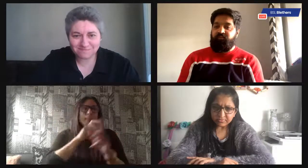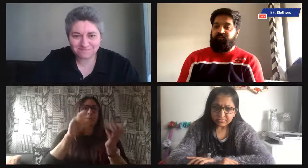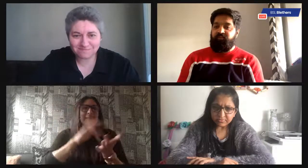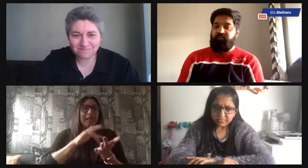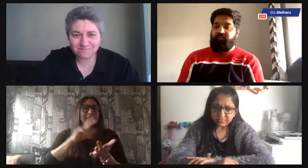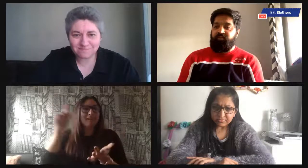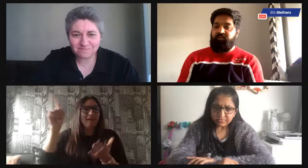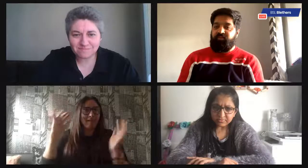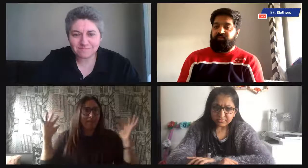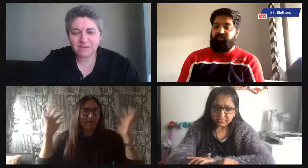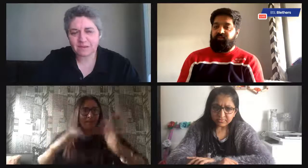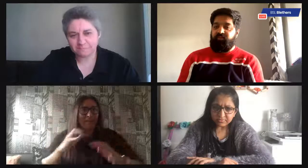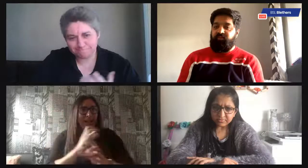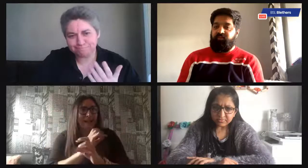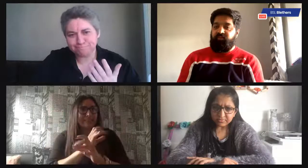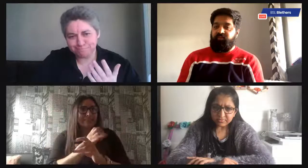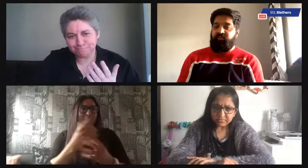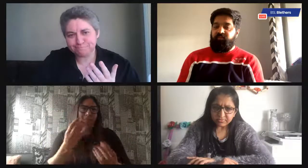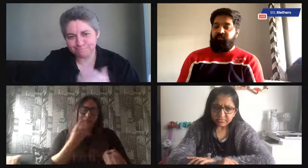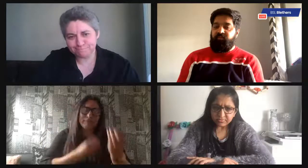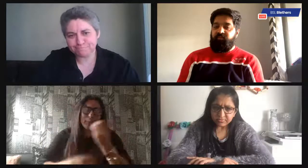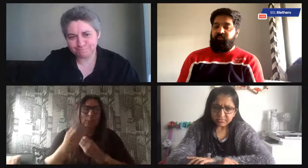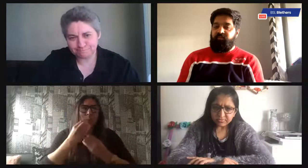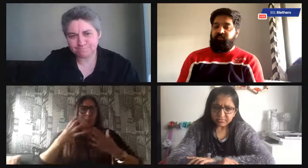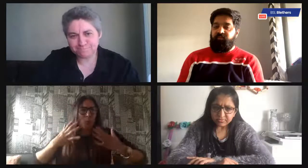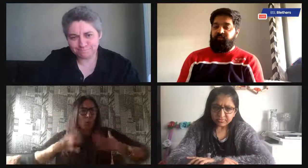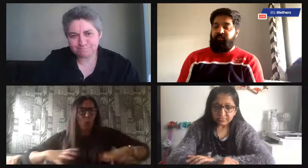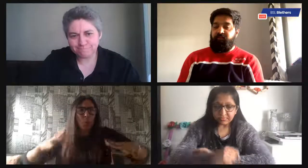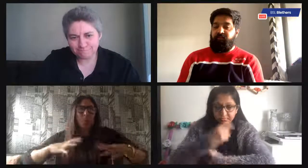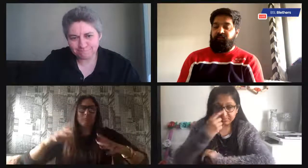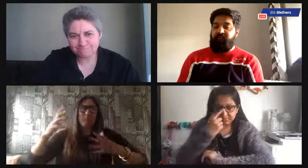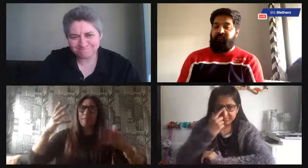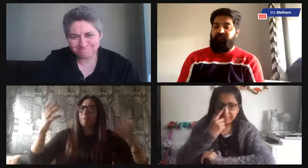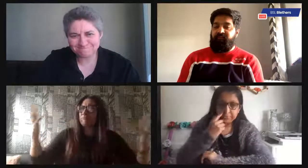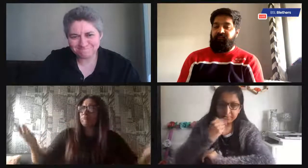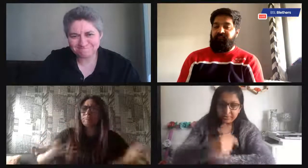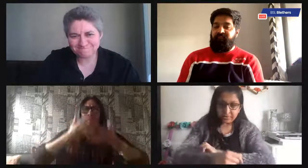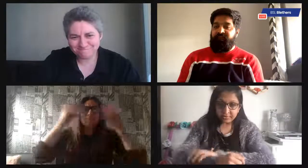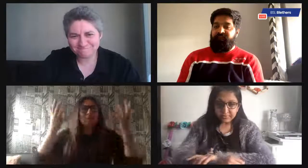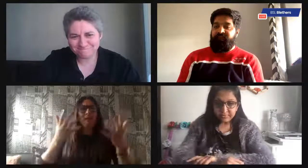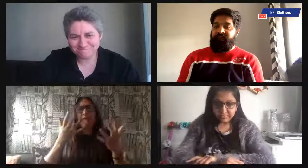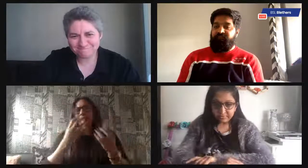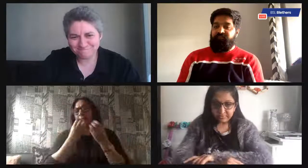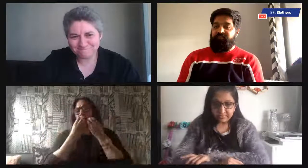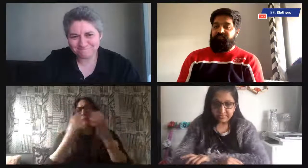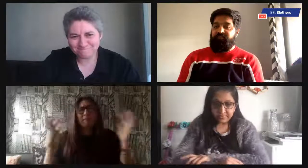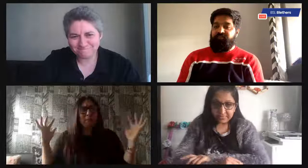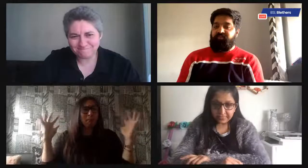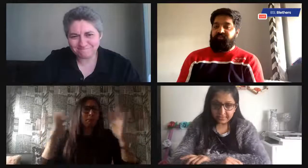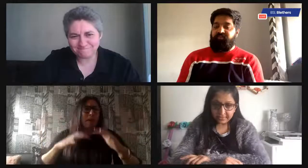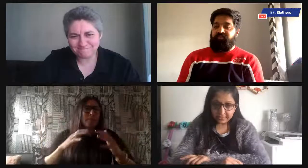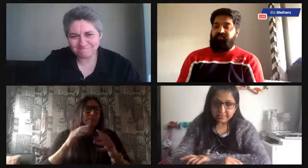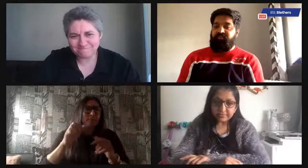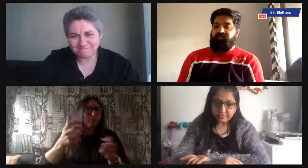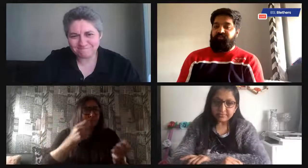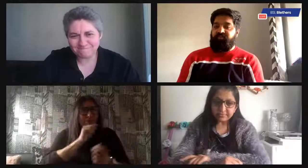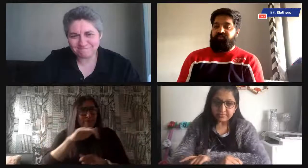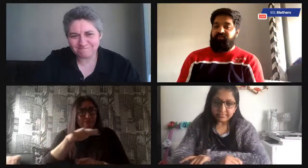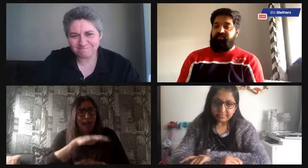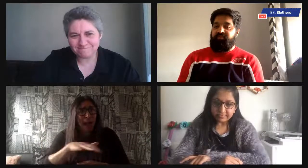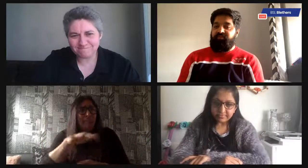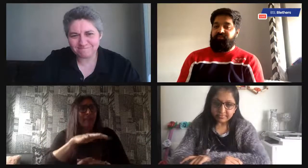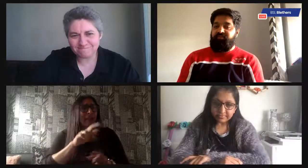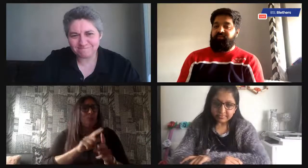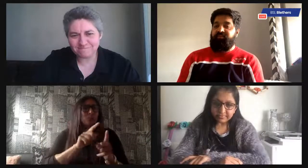Last time we managed to have Eid in the community centre, and it was lovely. We have loads of food, beautiful clothing, lots